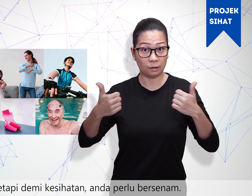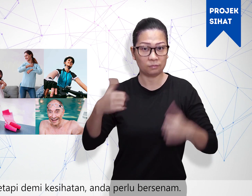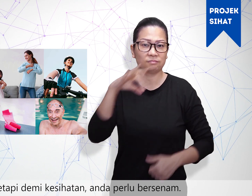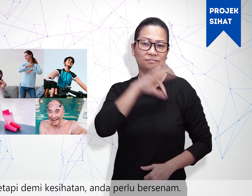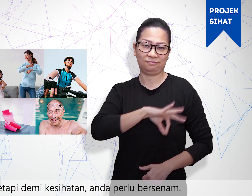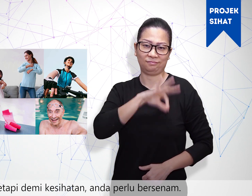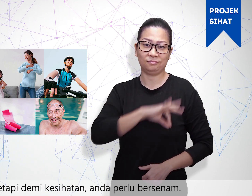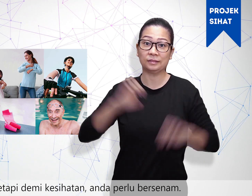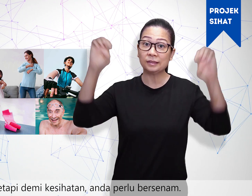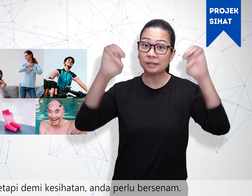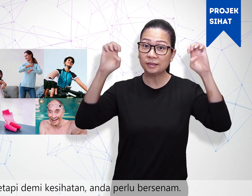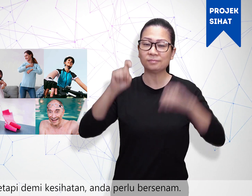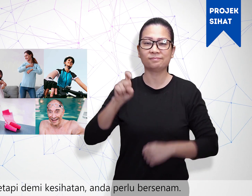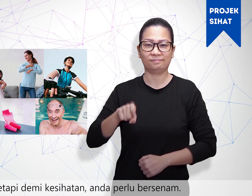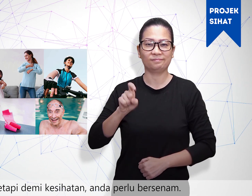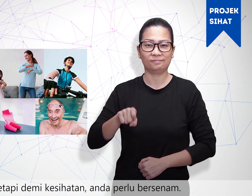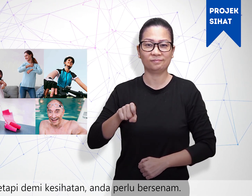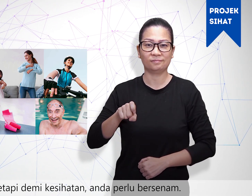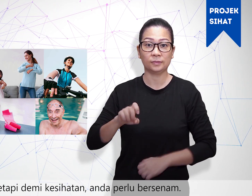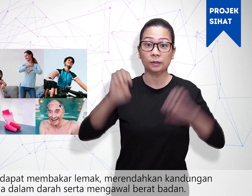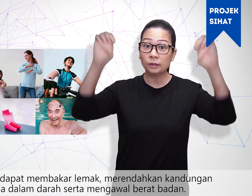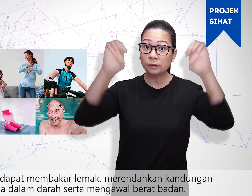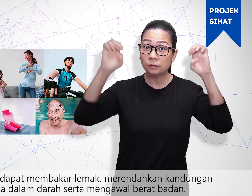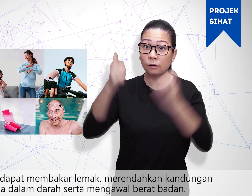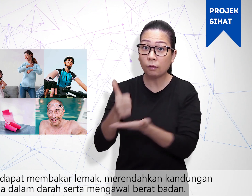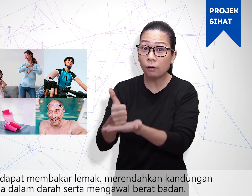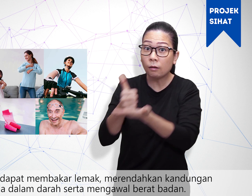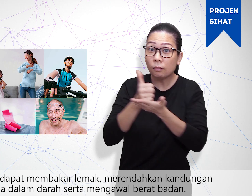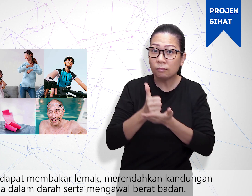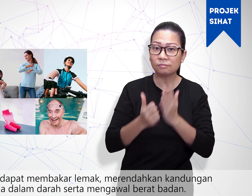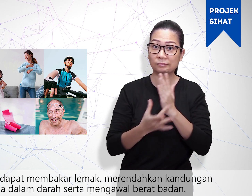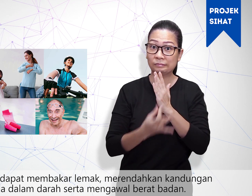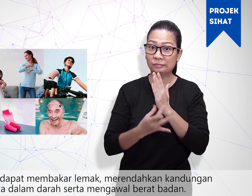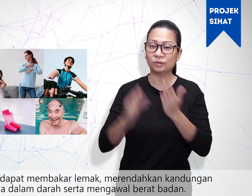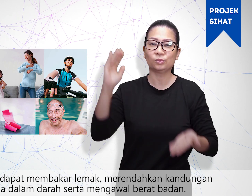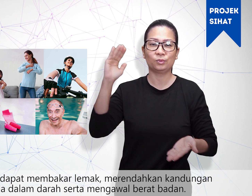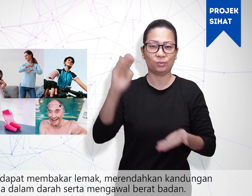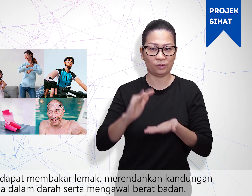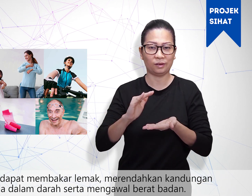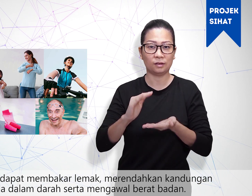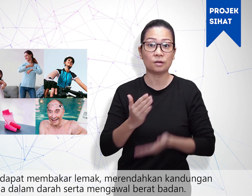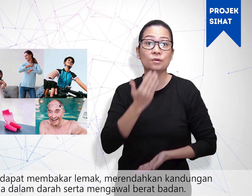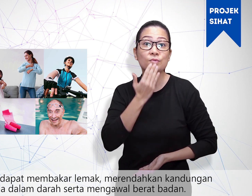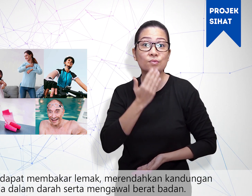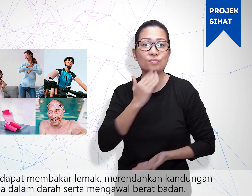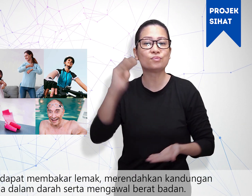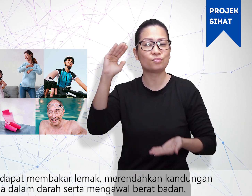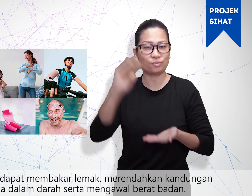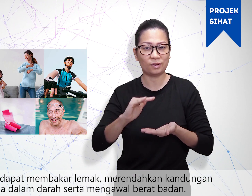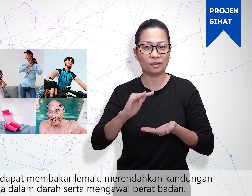benefits, you need to exercise. Exercise burns calories, reduces blood glucose, and helps